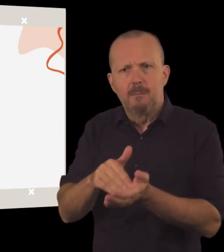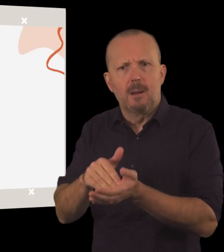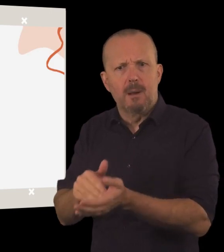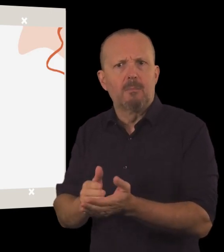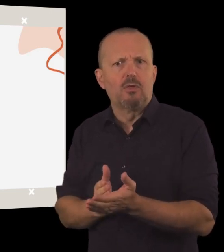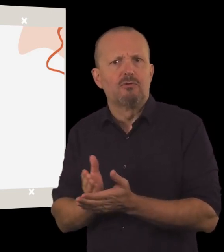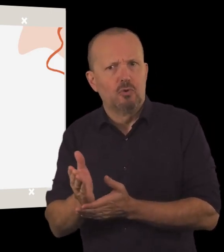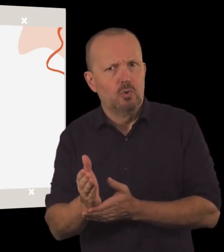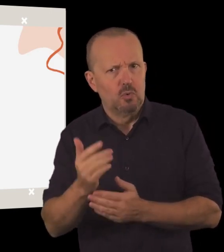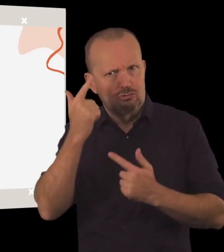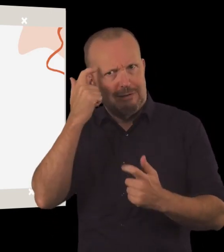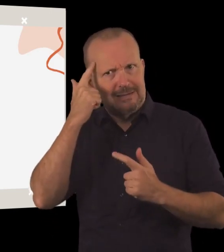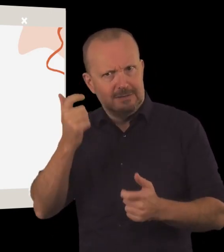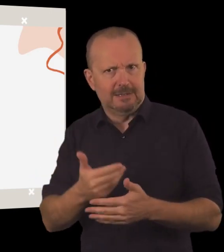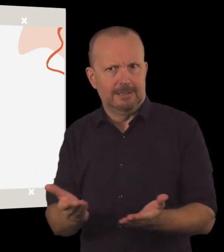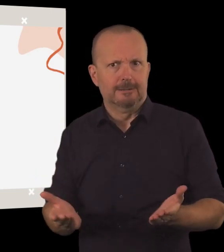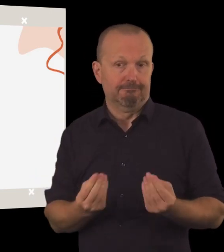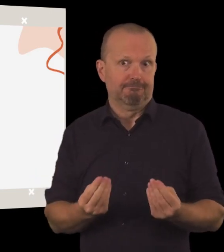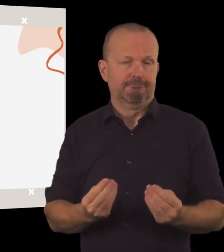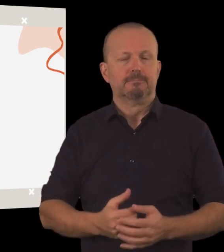of people through creativity.